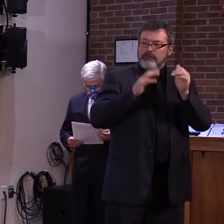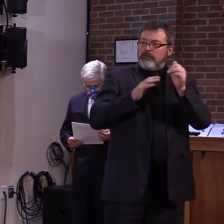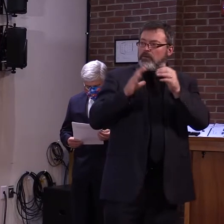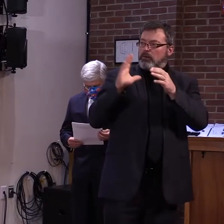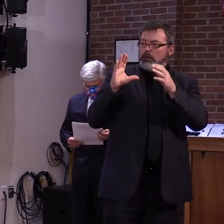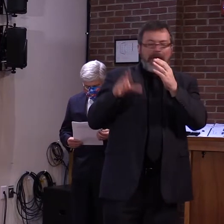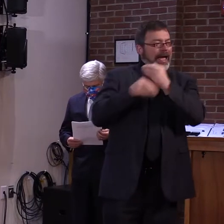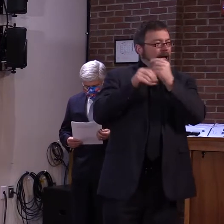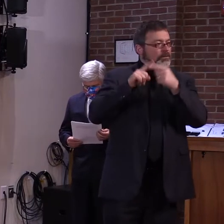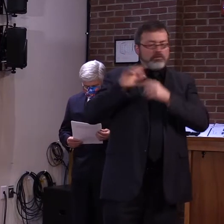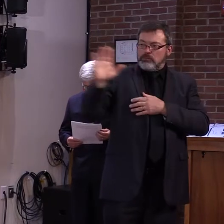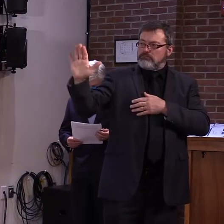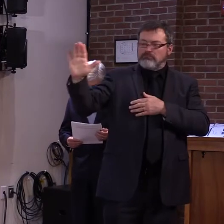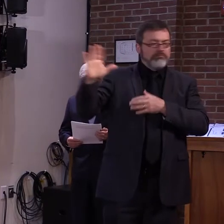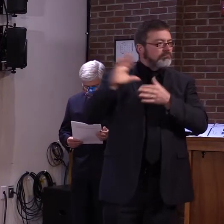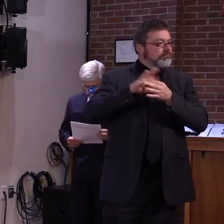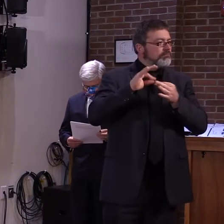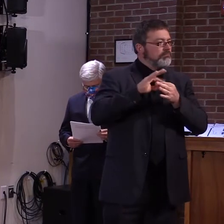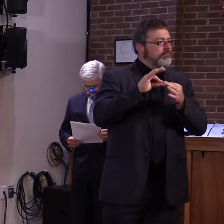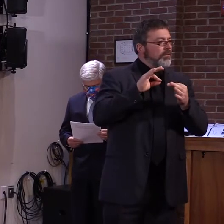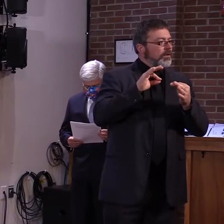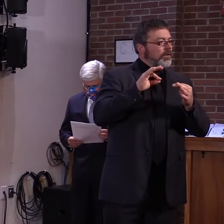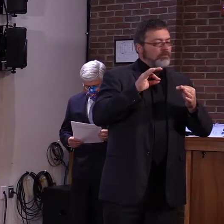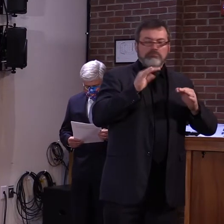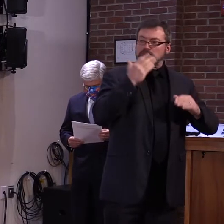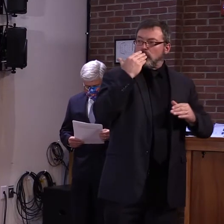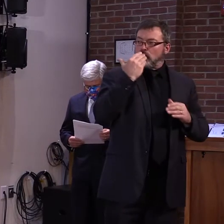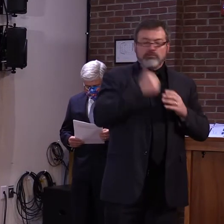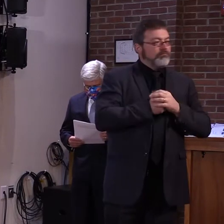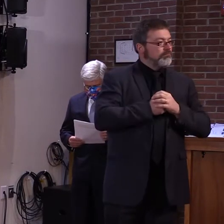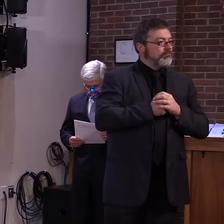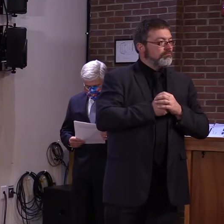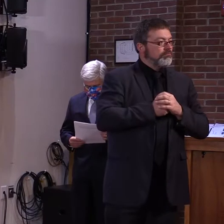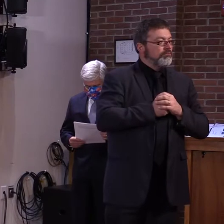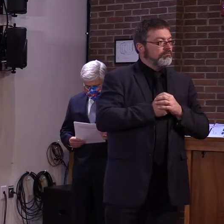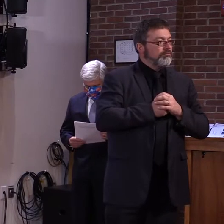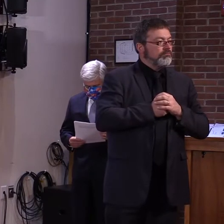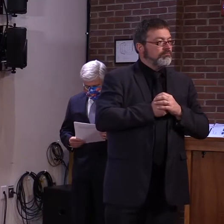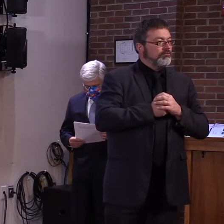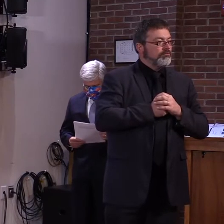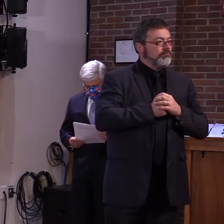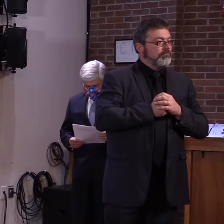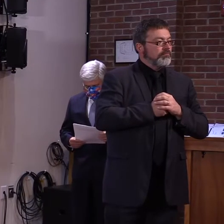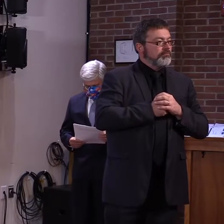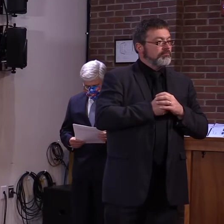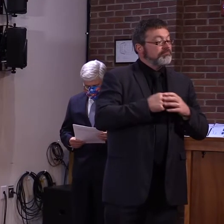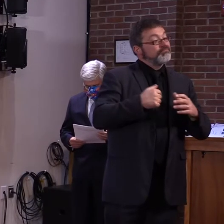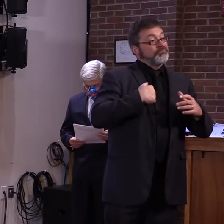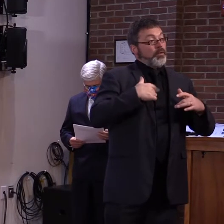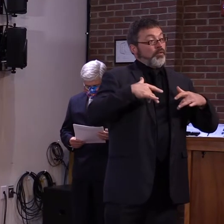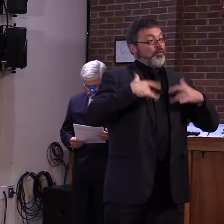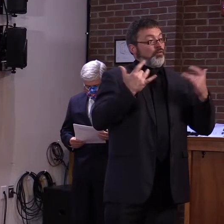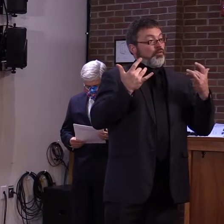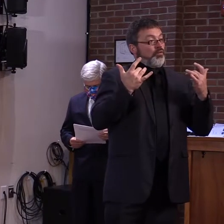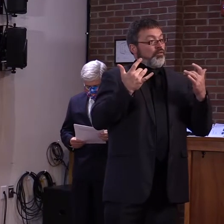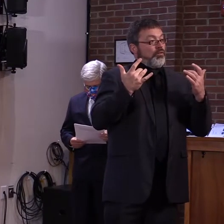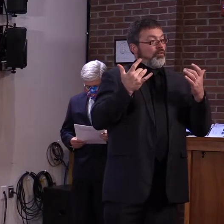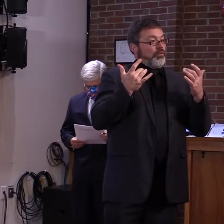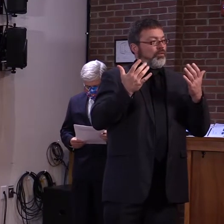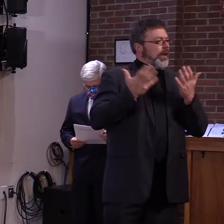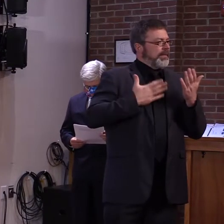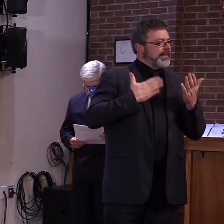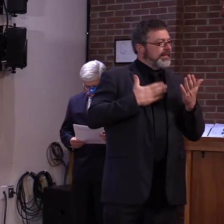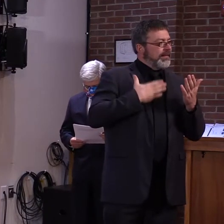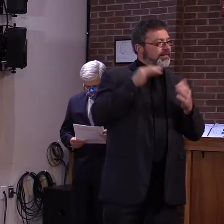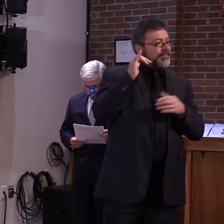more than has been relayed back to me, but I'm glad that follow-up has occurred.